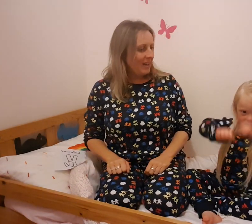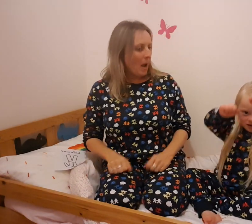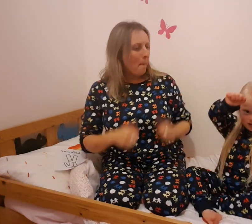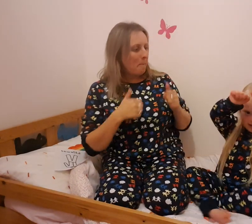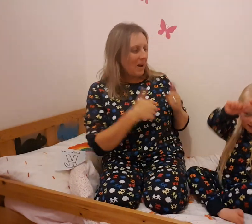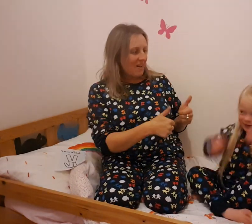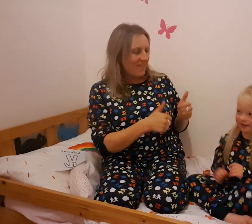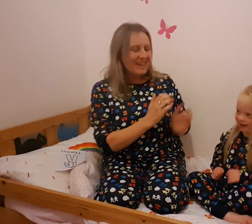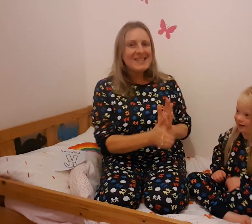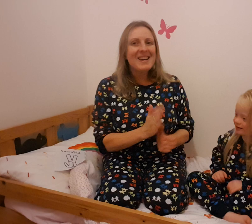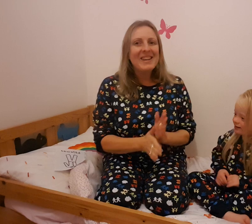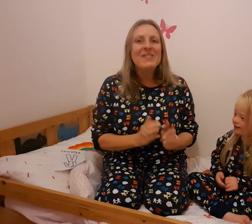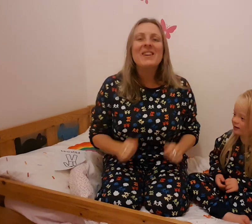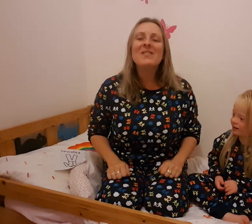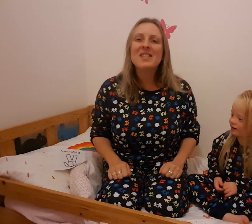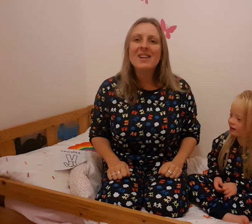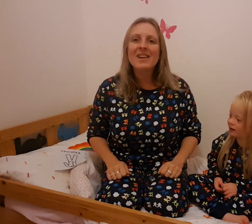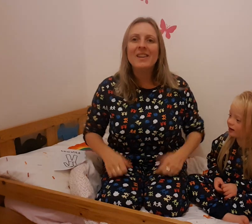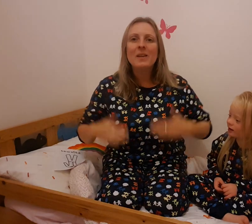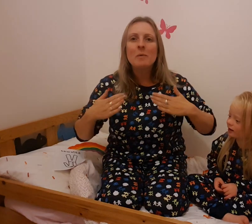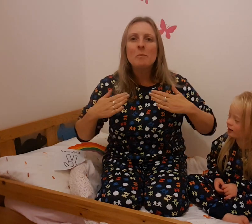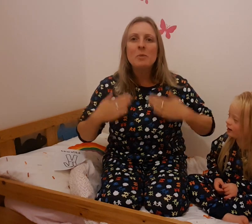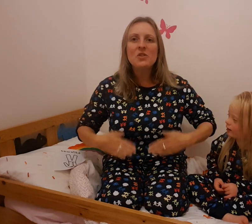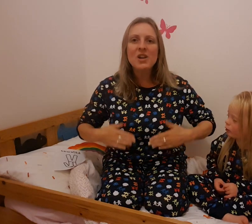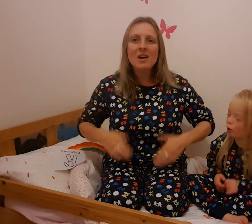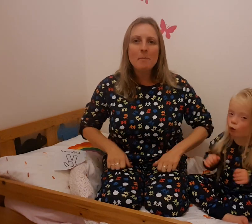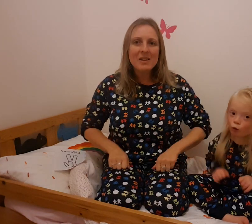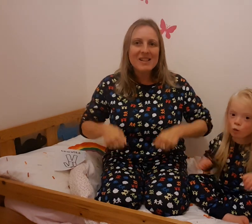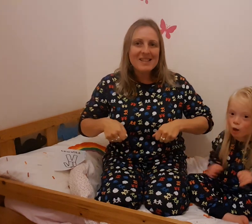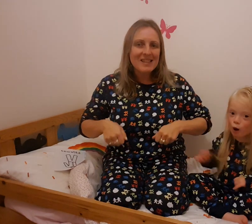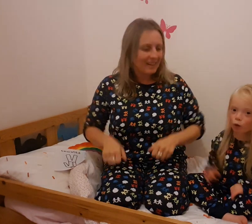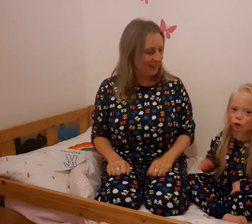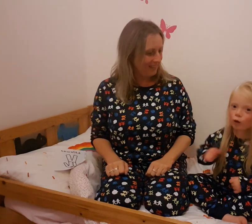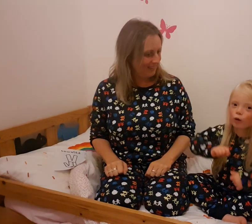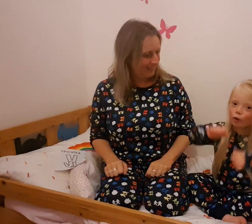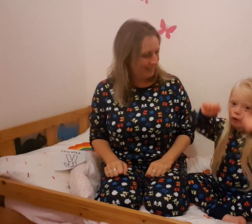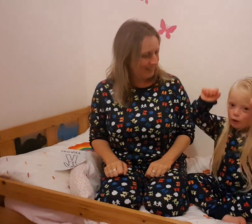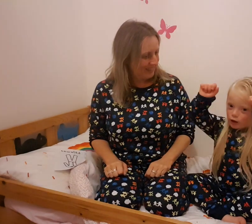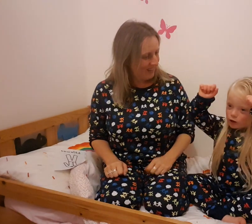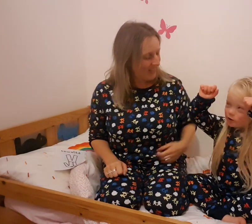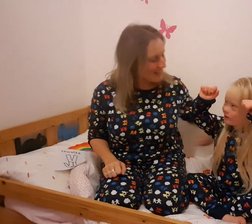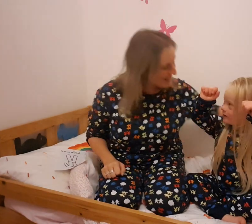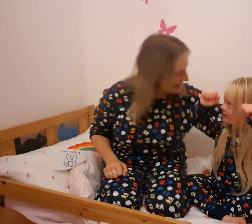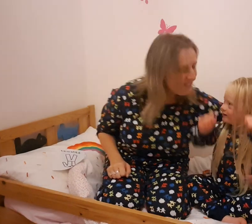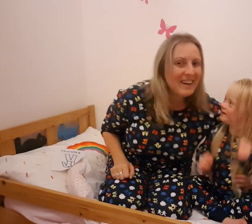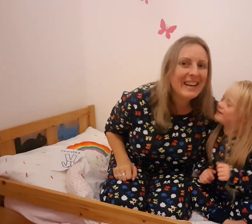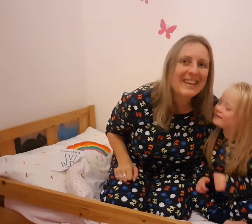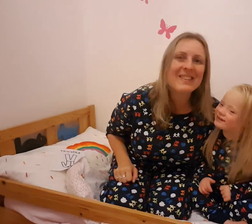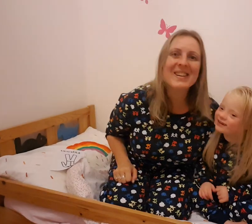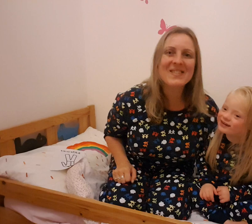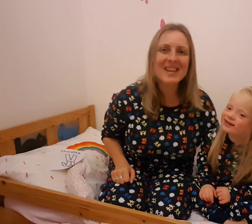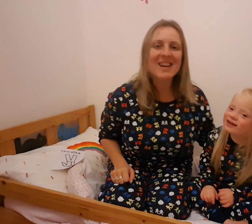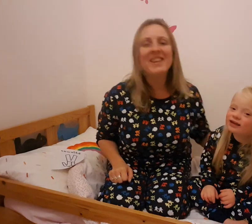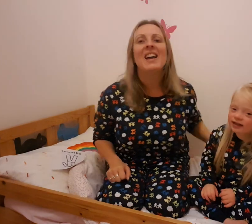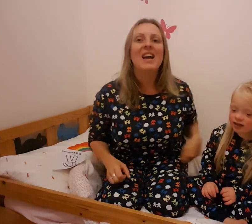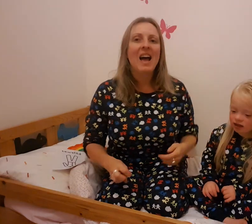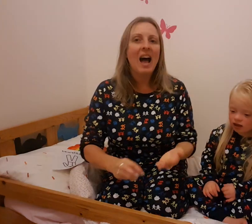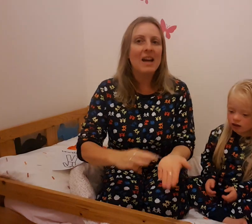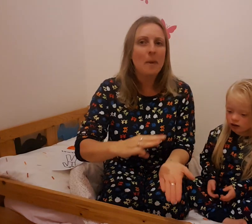Perfect signing. Well done. Pyjamas. That's it. Really good. Well done. And